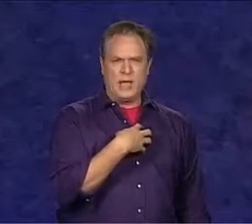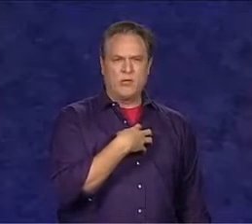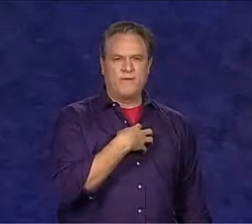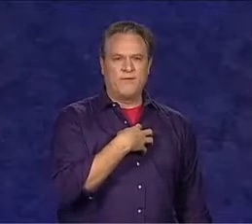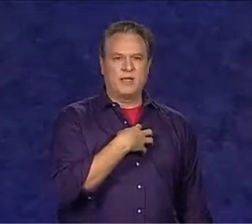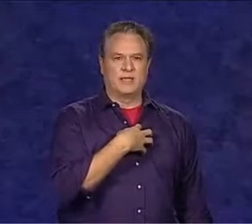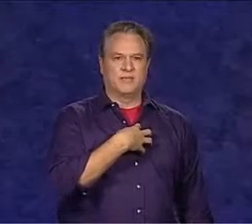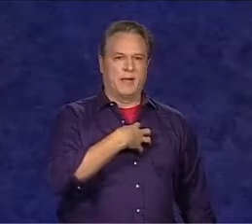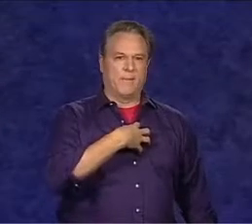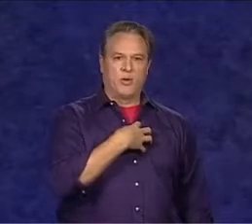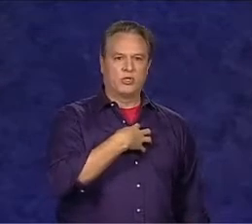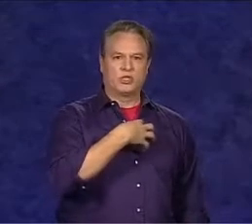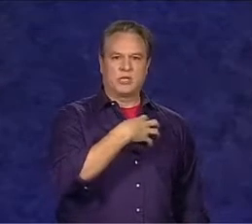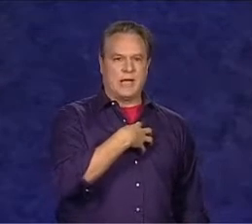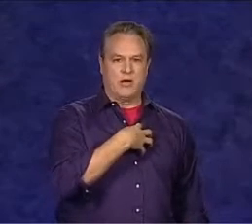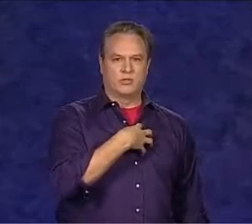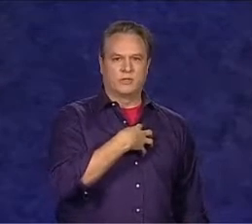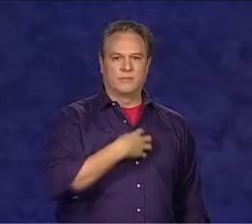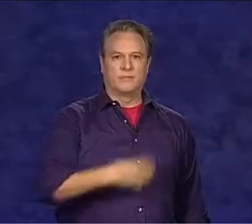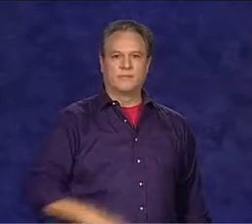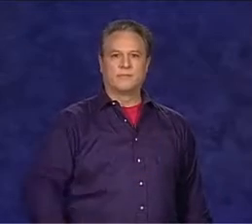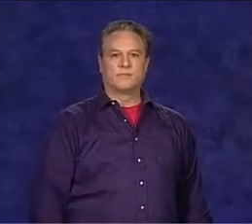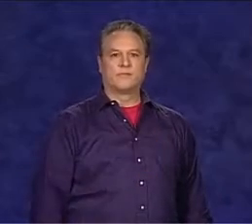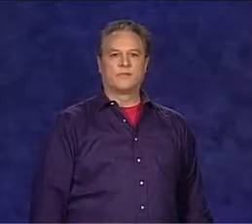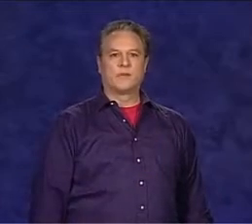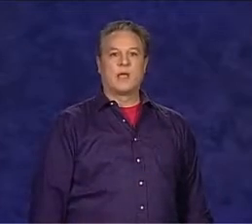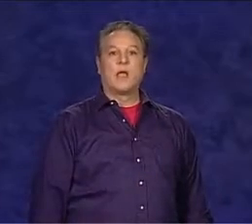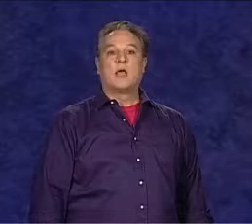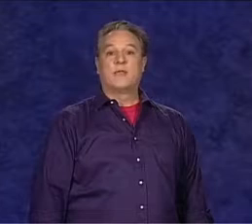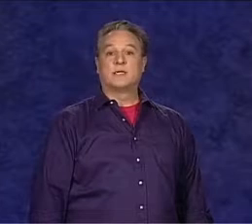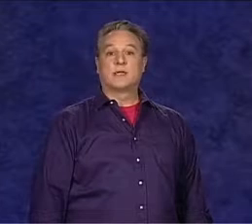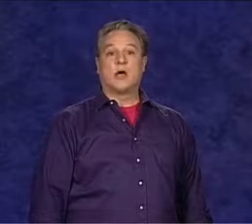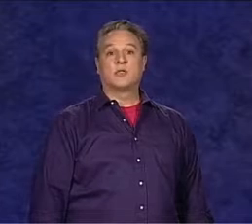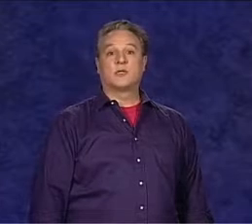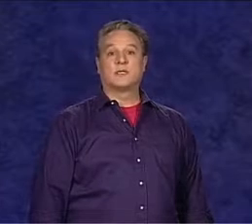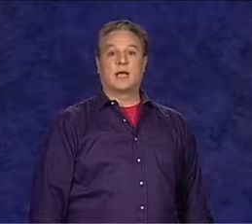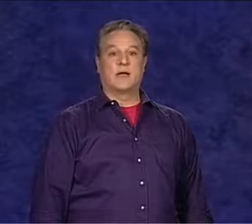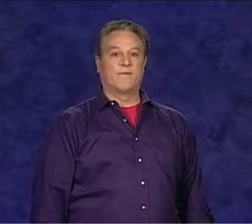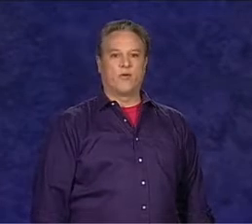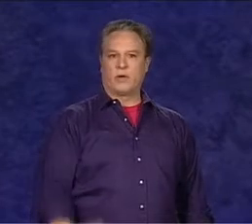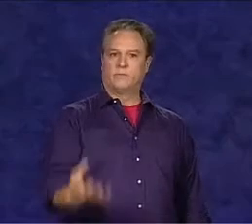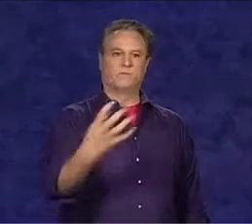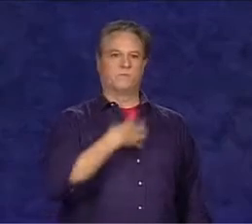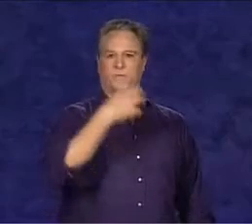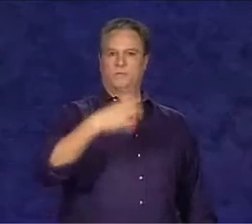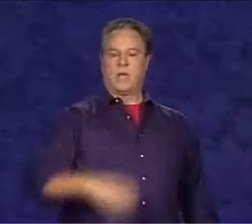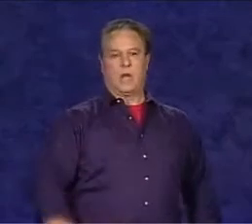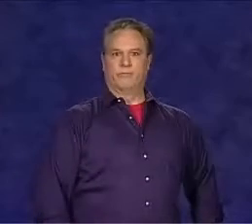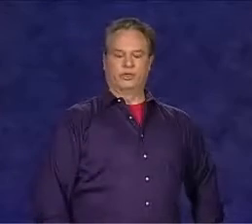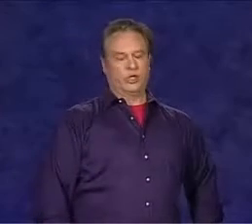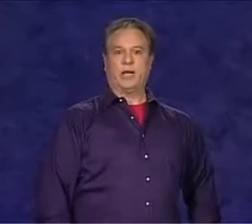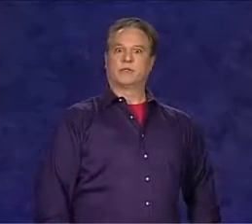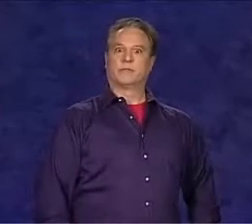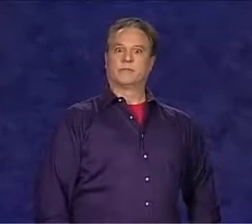angry feelings being pushed out. This is also the sign for object.